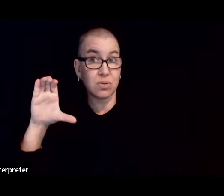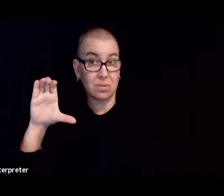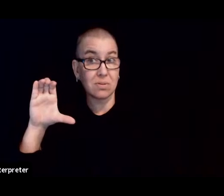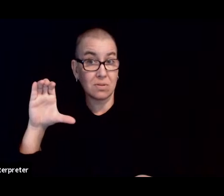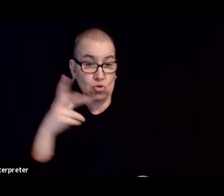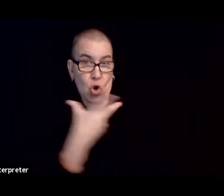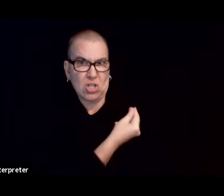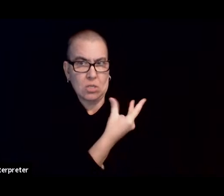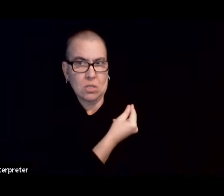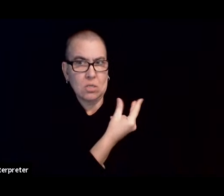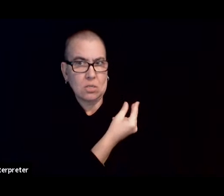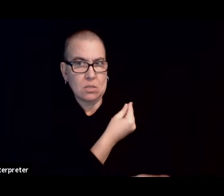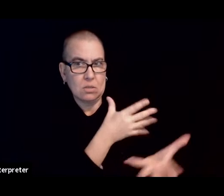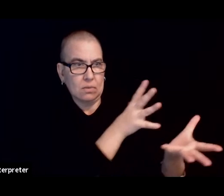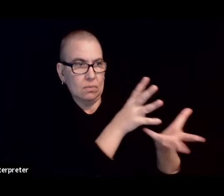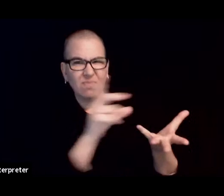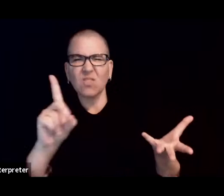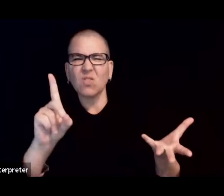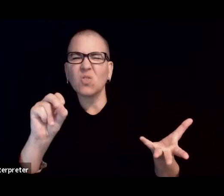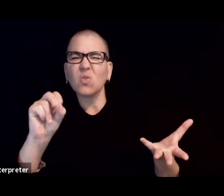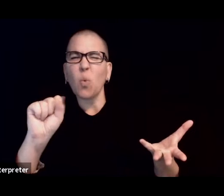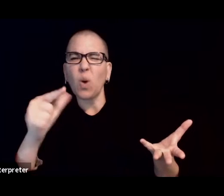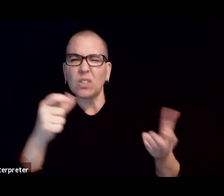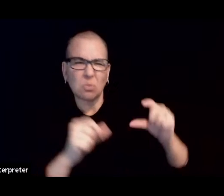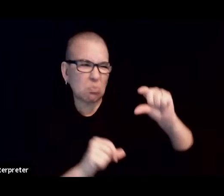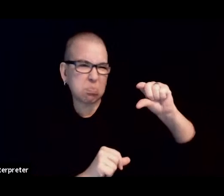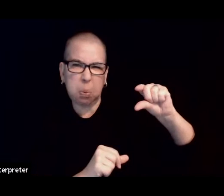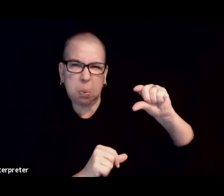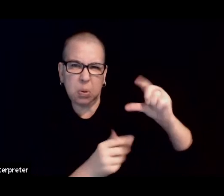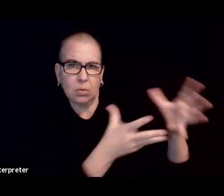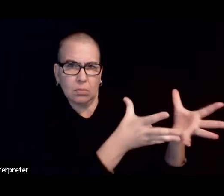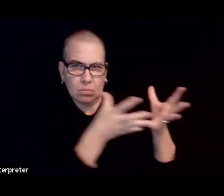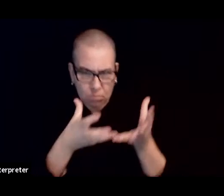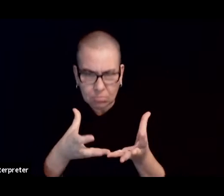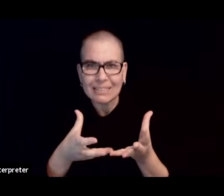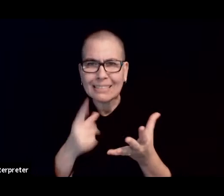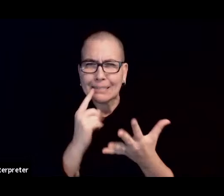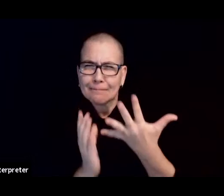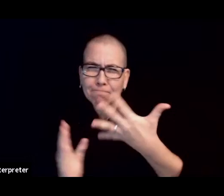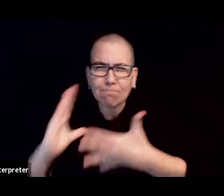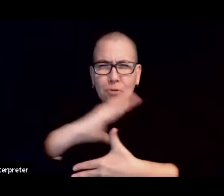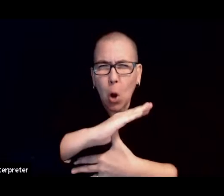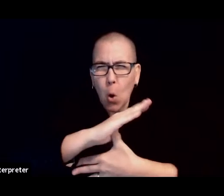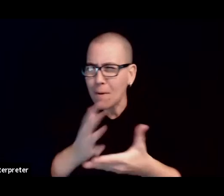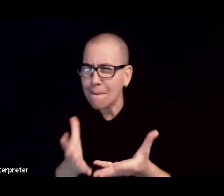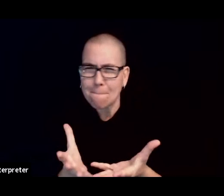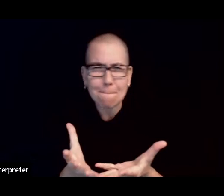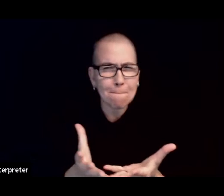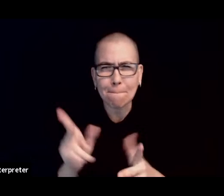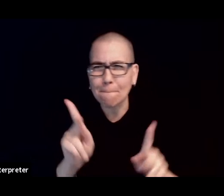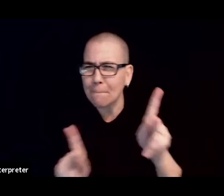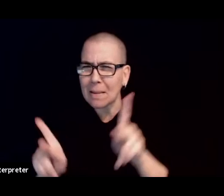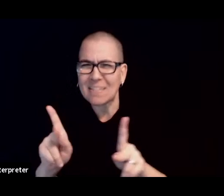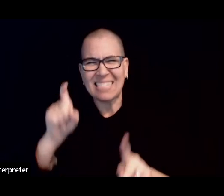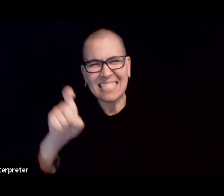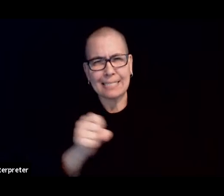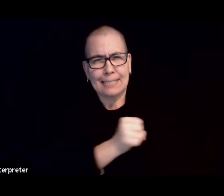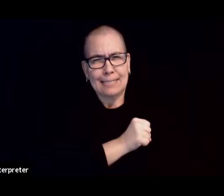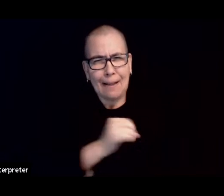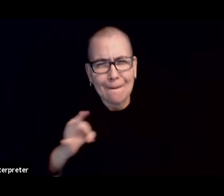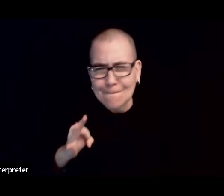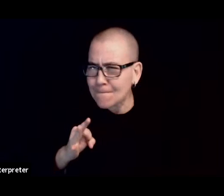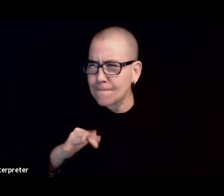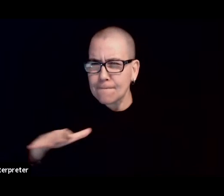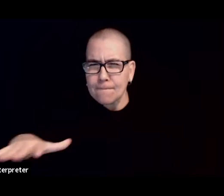vaccine. The primary focus for these doses is vaccination of staff and residents in skilled nursing facilities across the